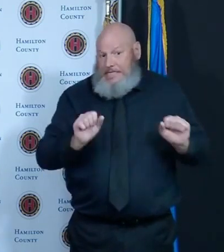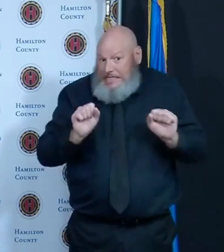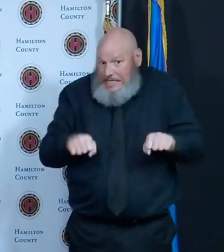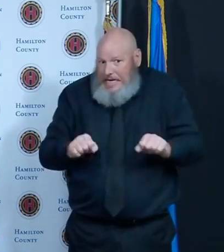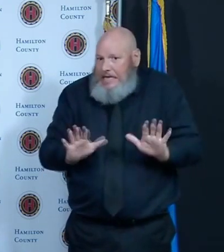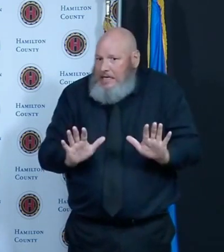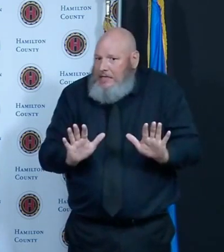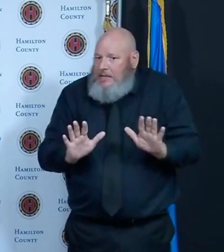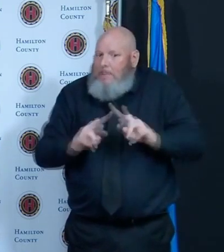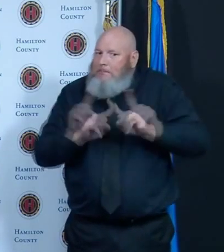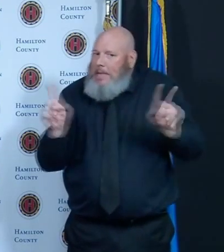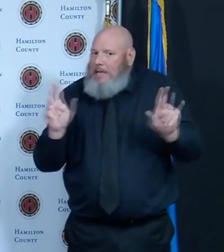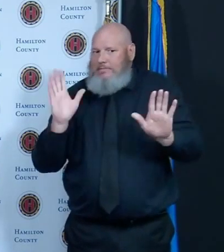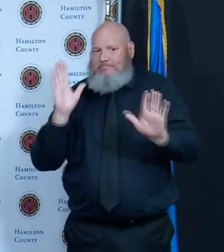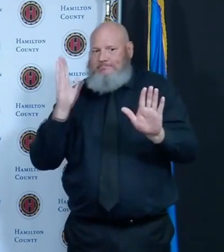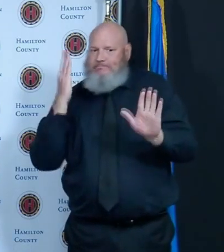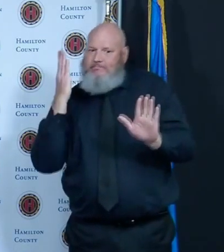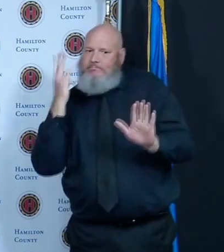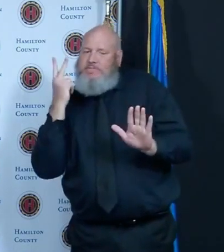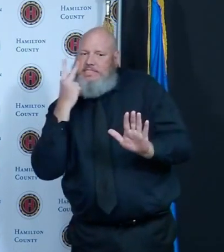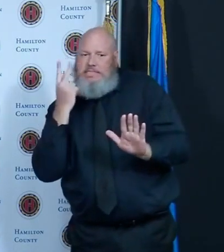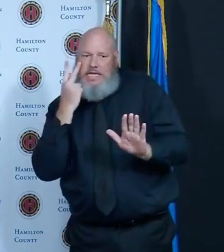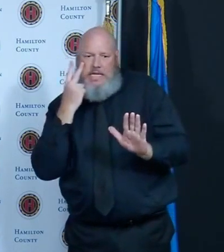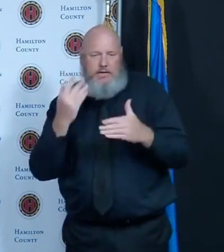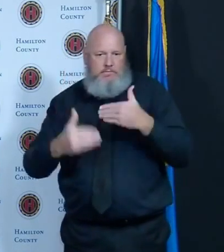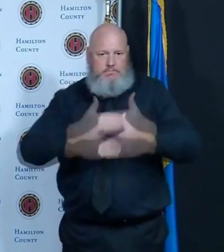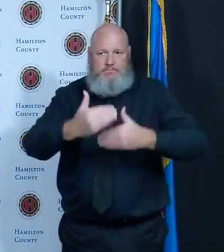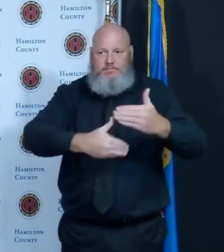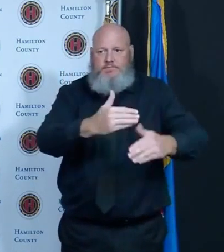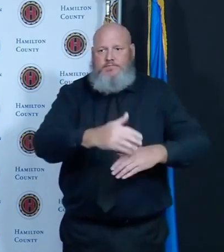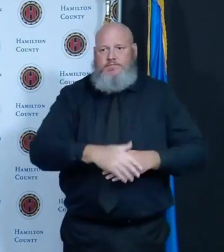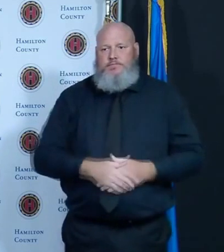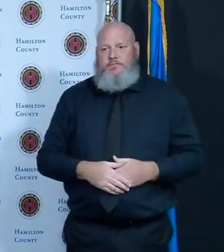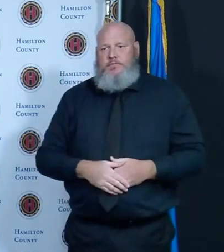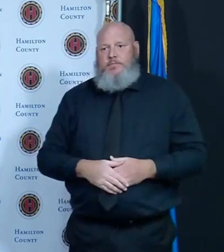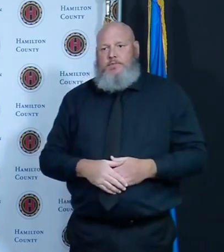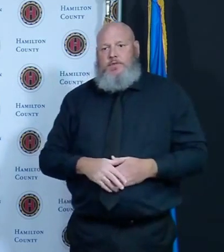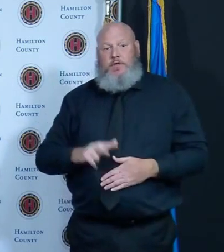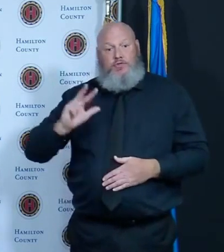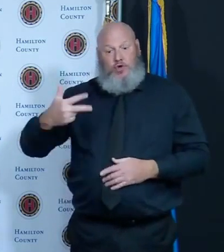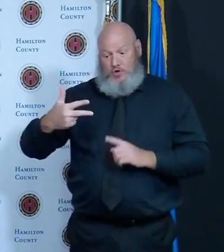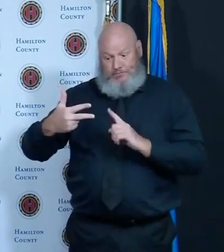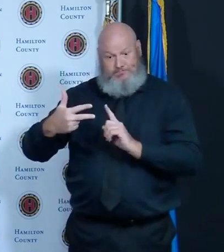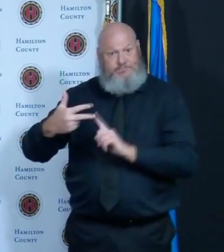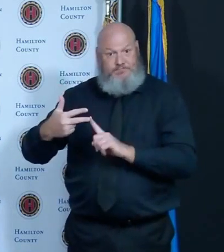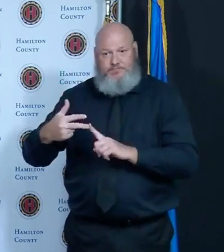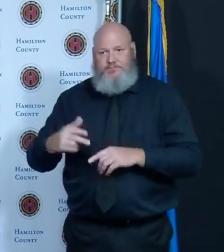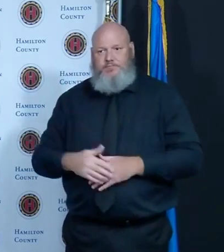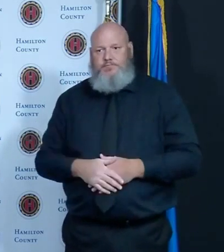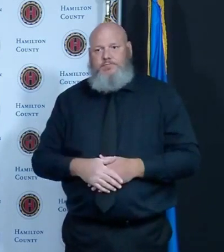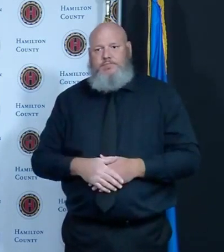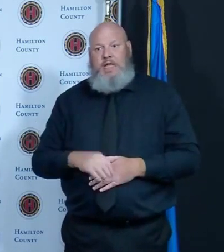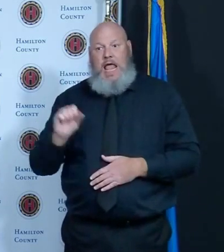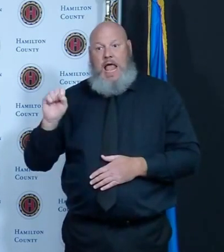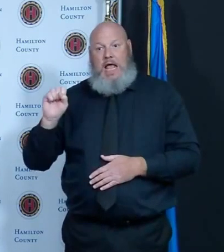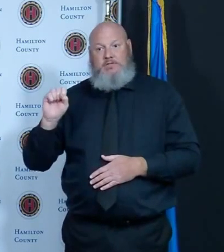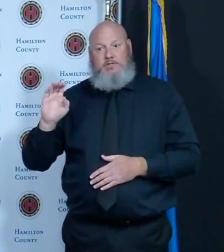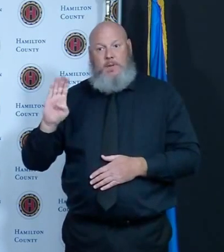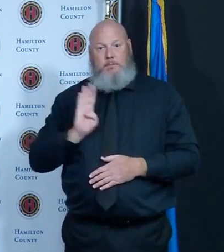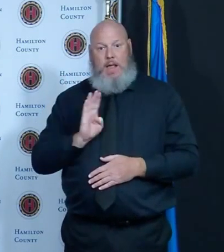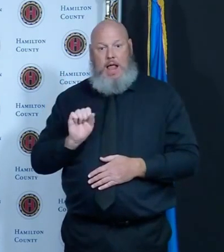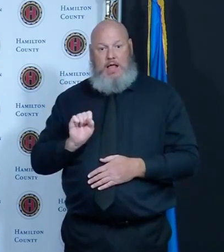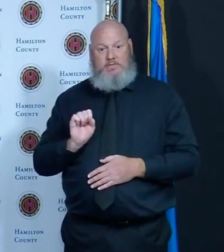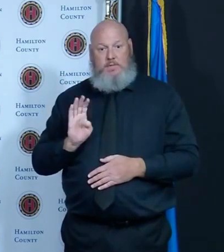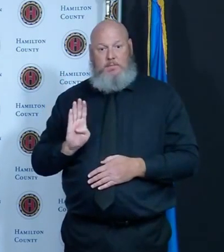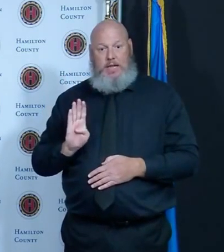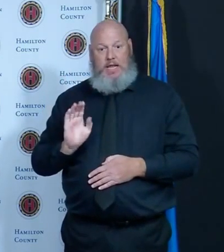The final of the three programs I want to talk about today is the SBA Debt Payment Program. As part of the CARES